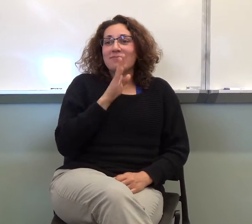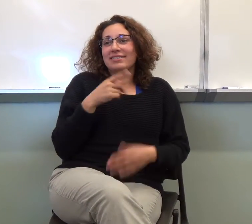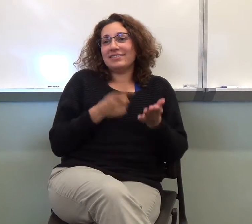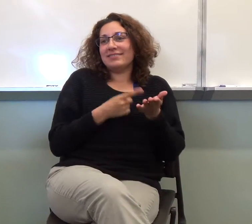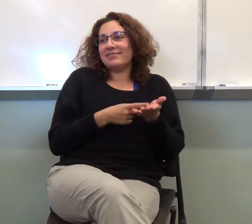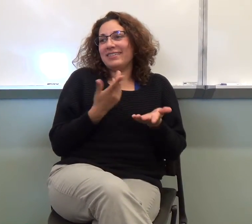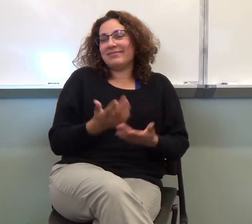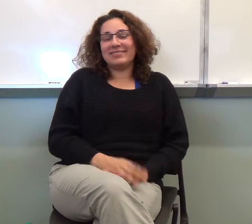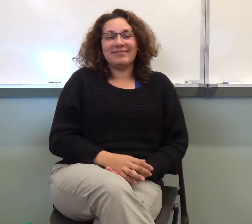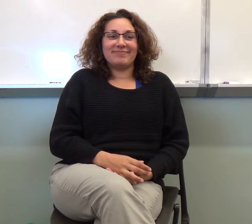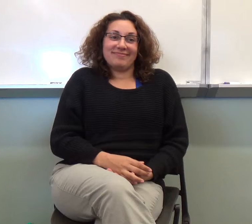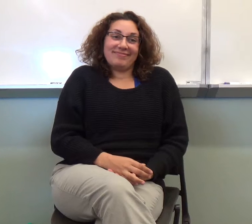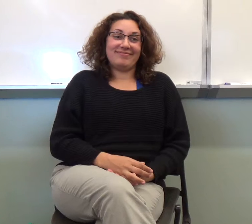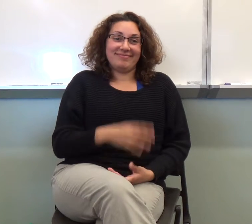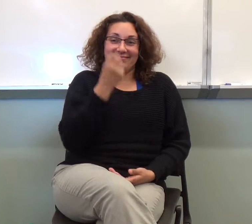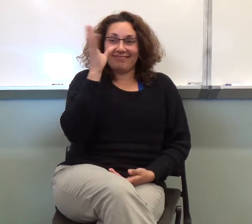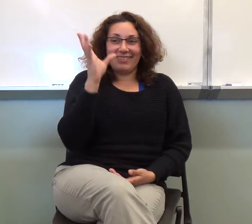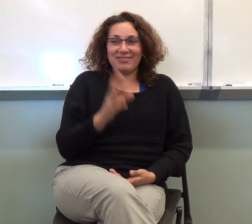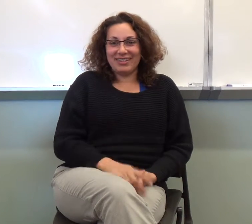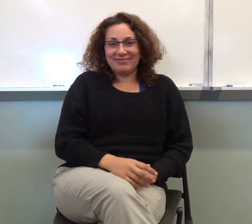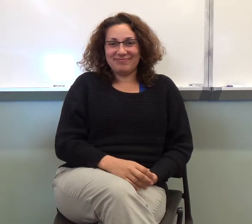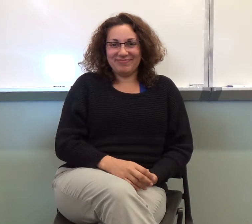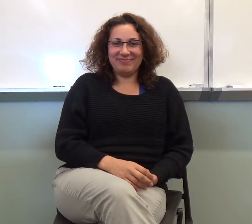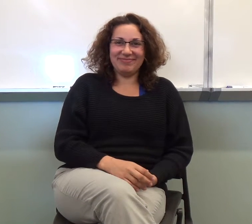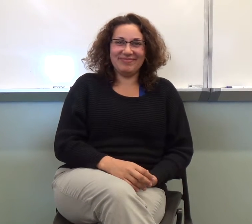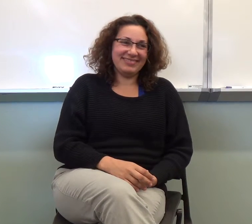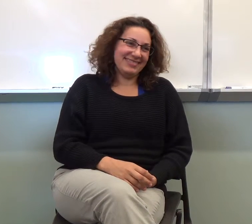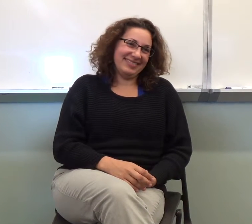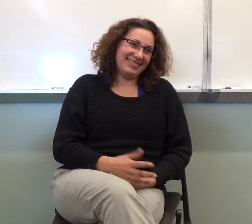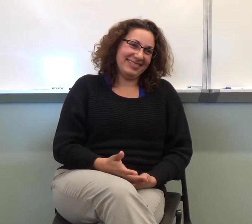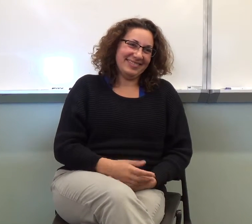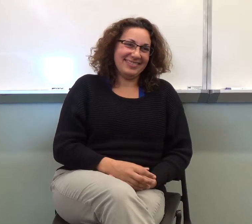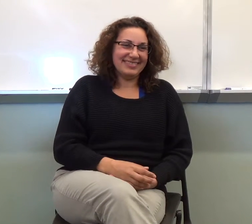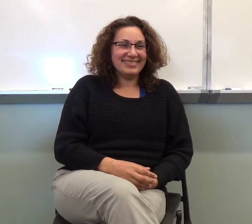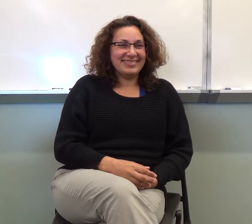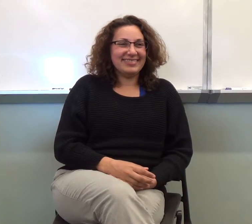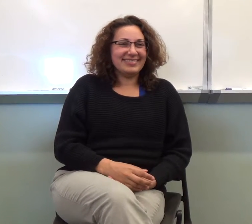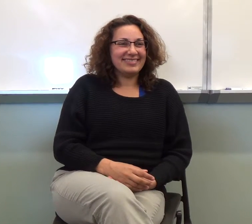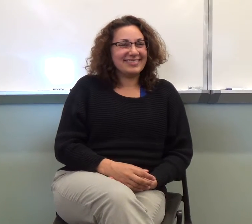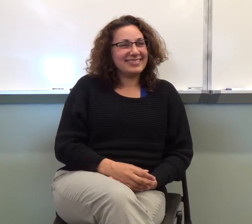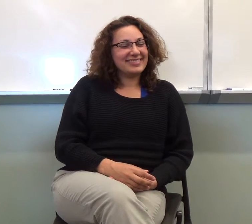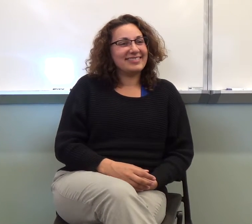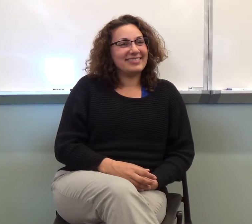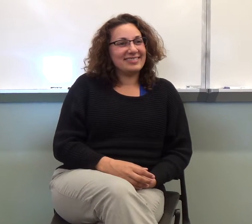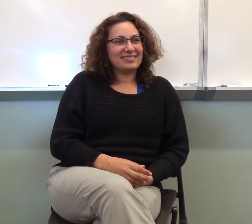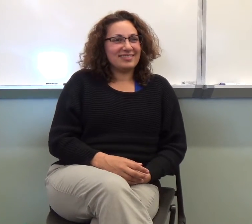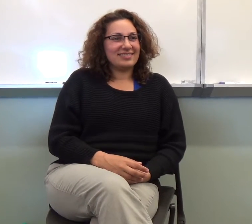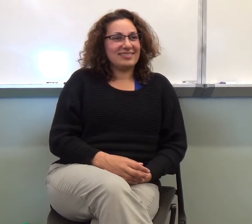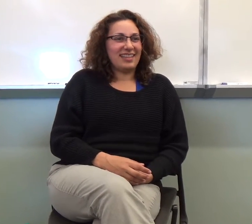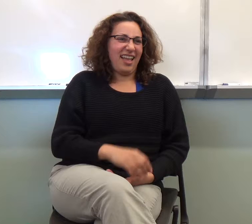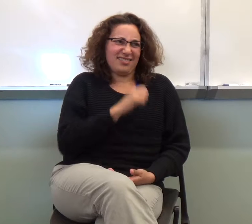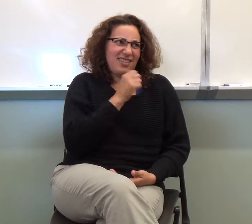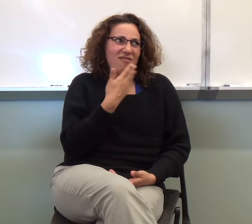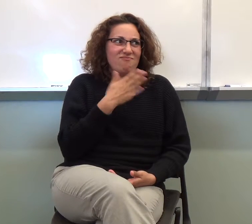Just go there and say, no, sign here for finals. Yeah, and you can get a double time on it, which would take us 4